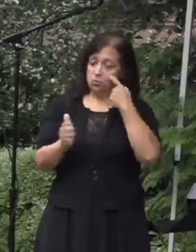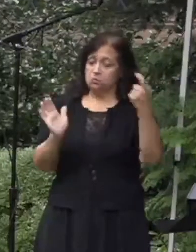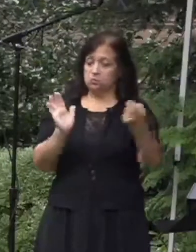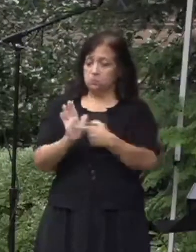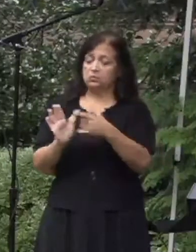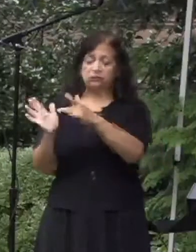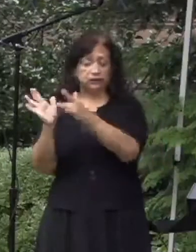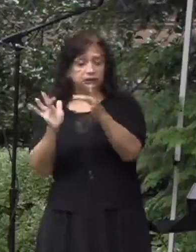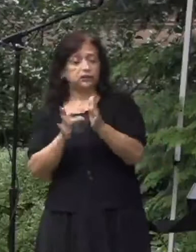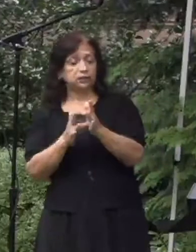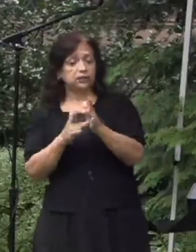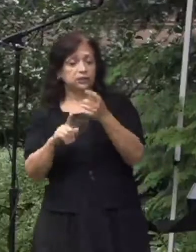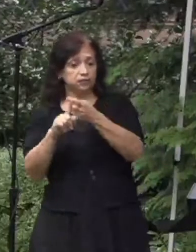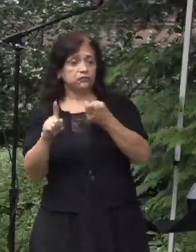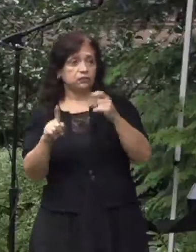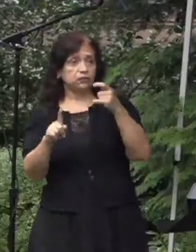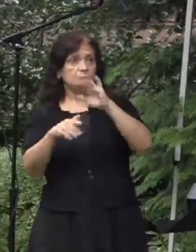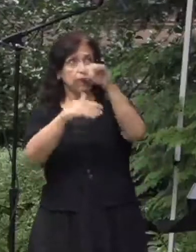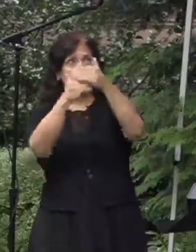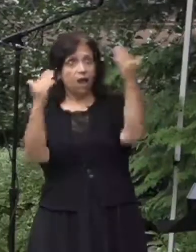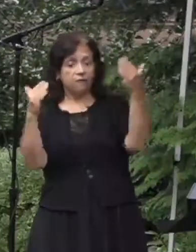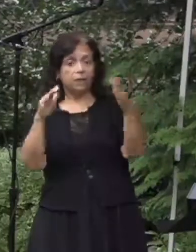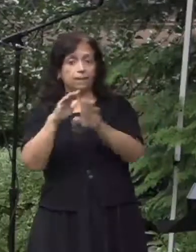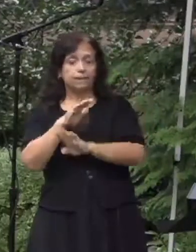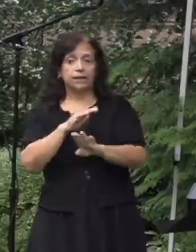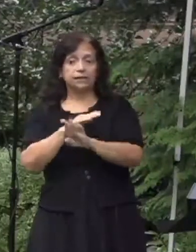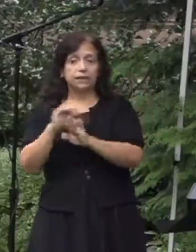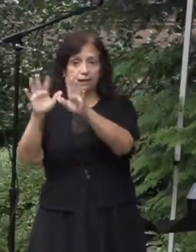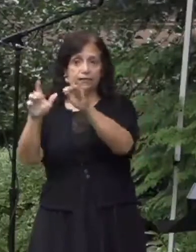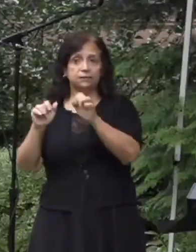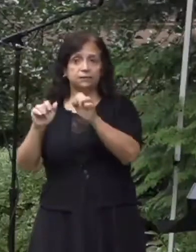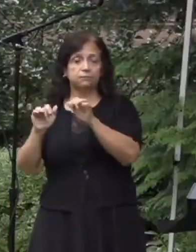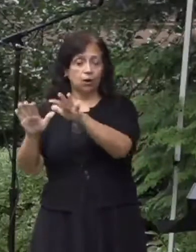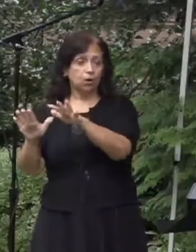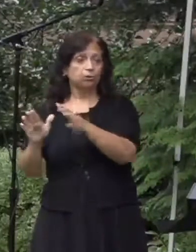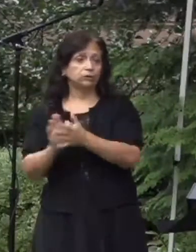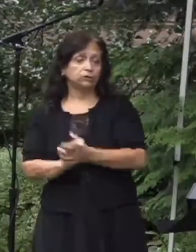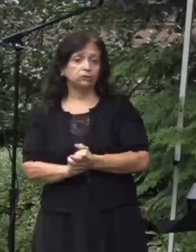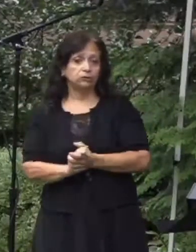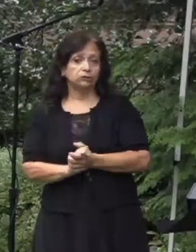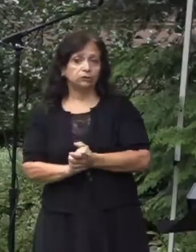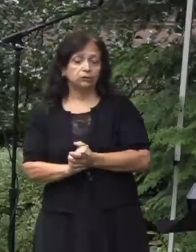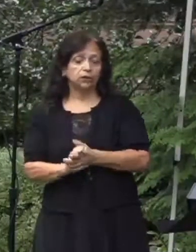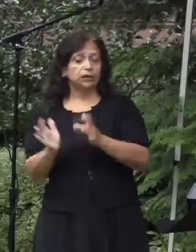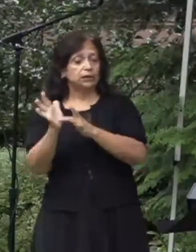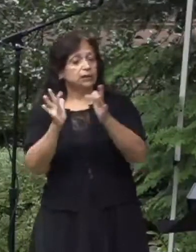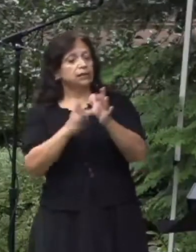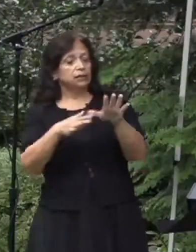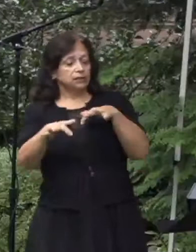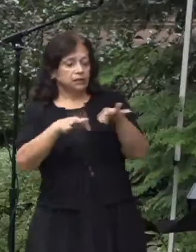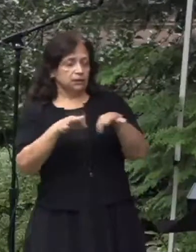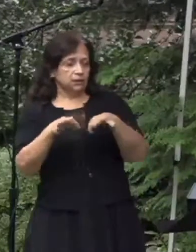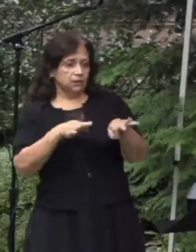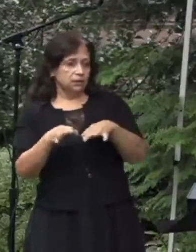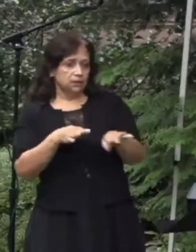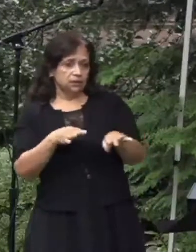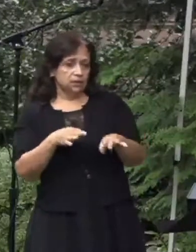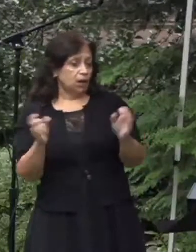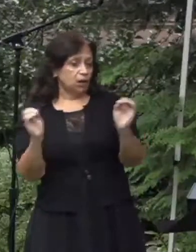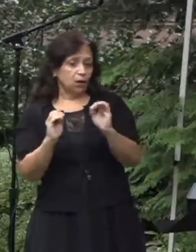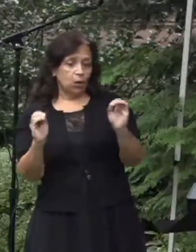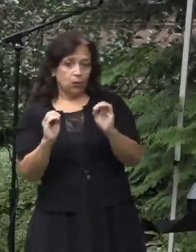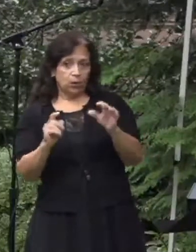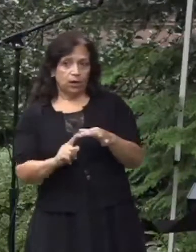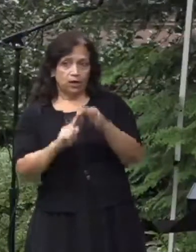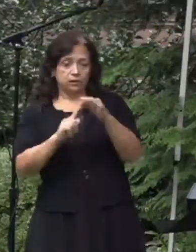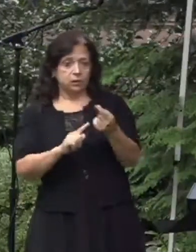Jesus's heavenly origin based on his miracles or signs. Jesus explains that no one